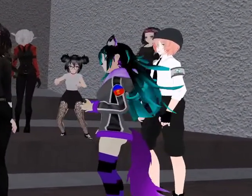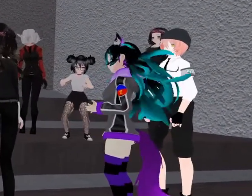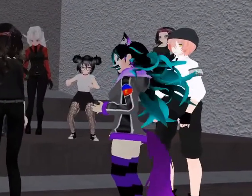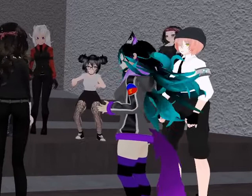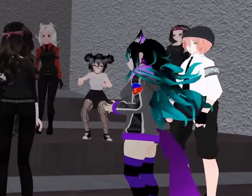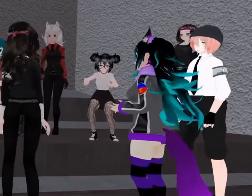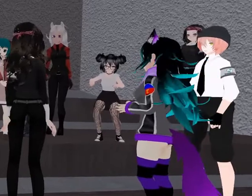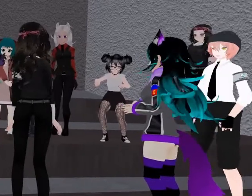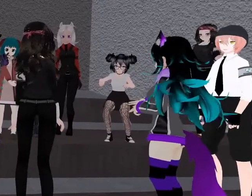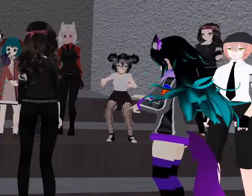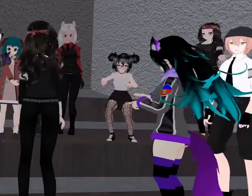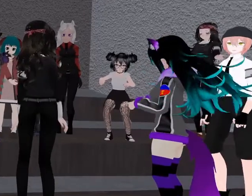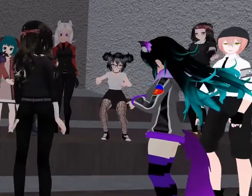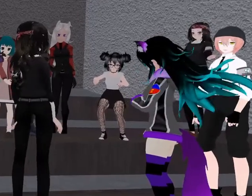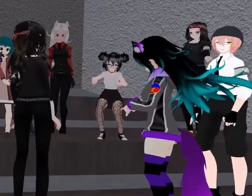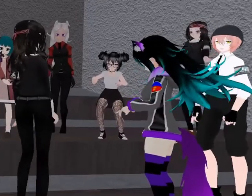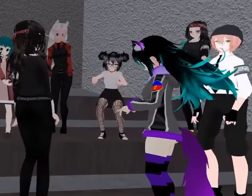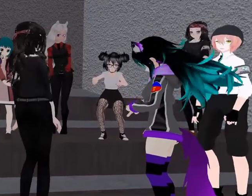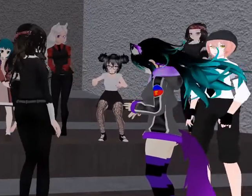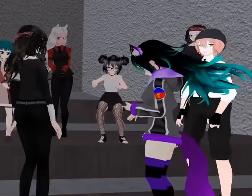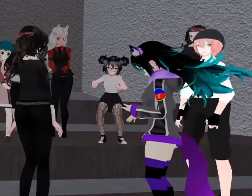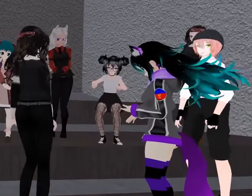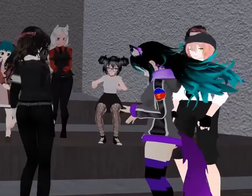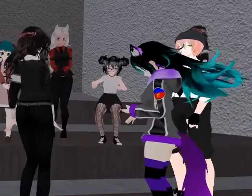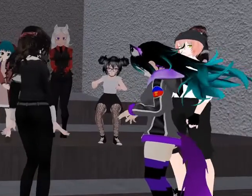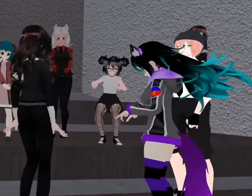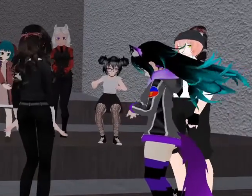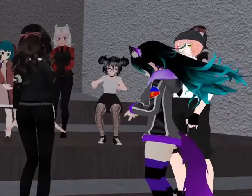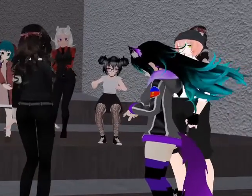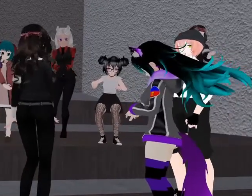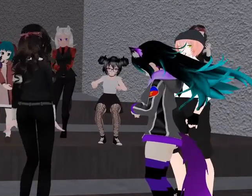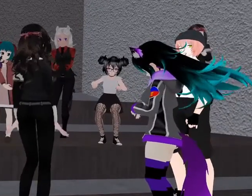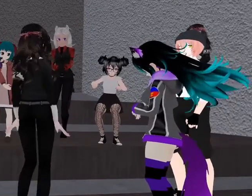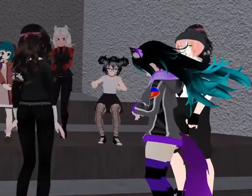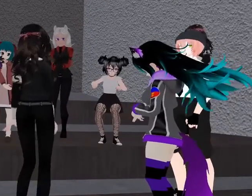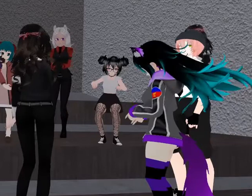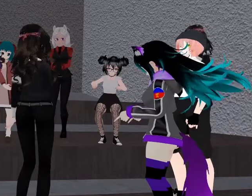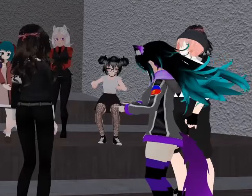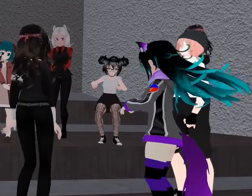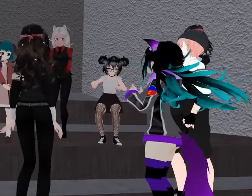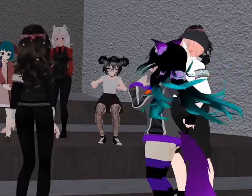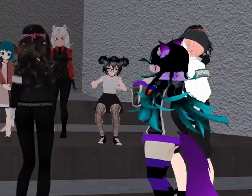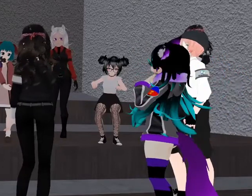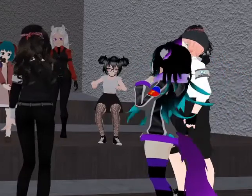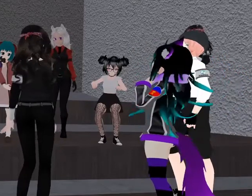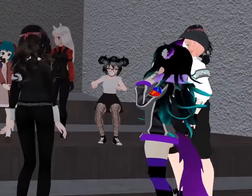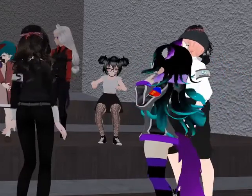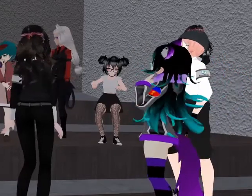What about a food critic? What else happens at a party? I saw a picture, but I haven't seen it. I like that shirt. Fish? Yo, if someone's